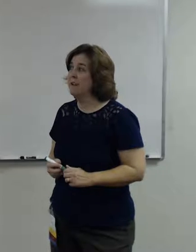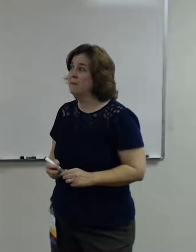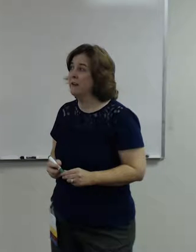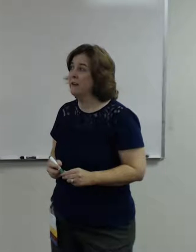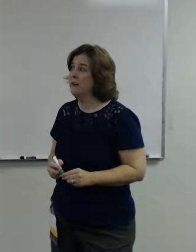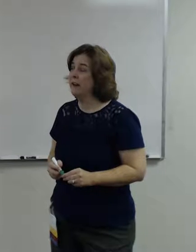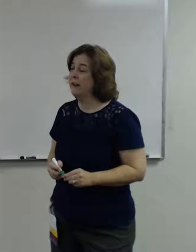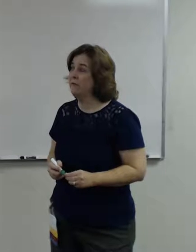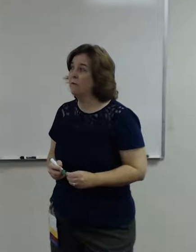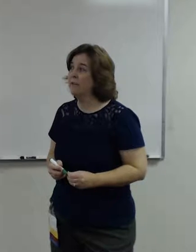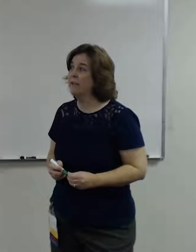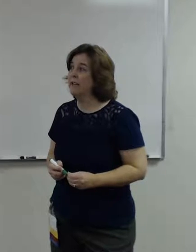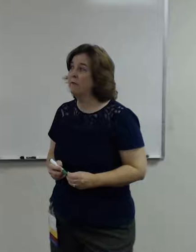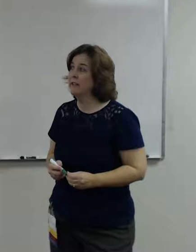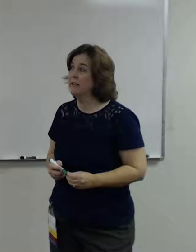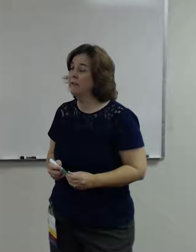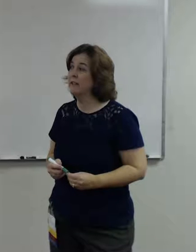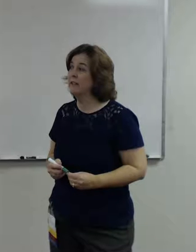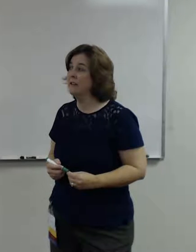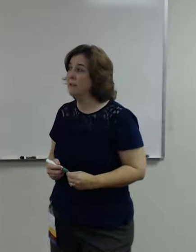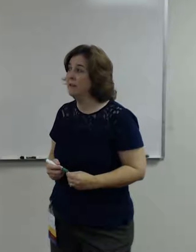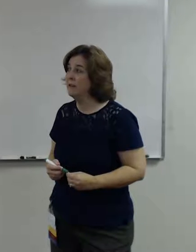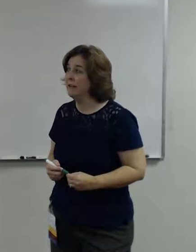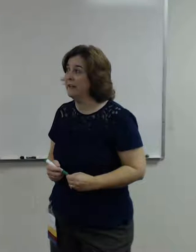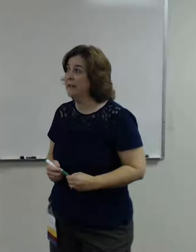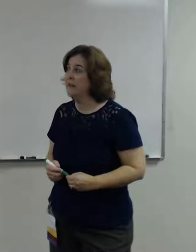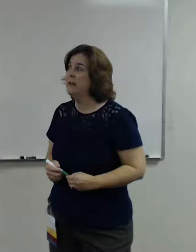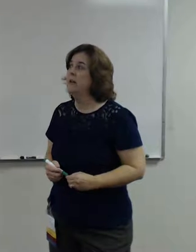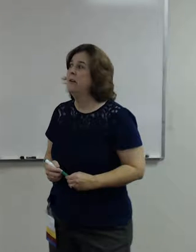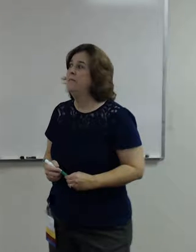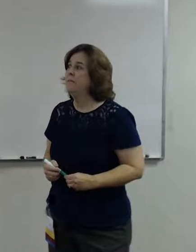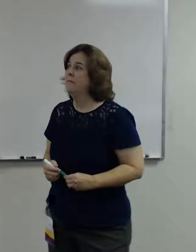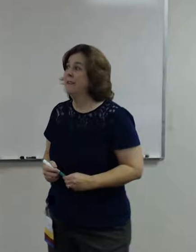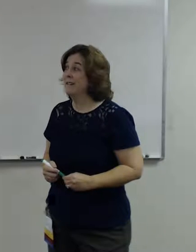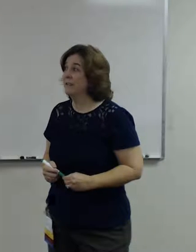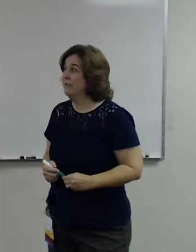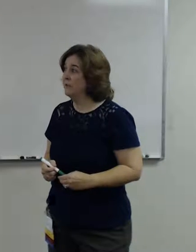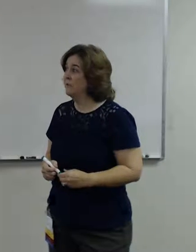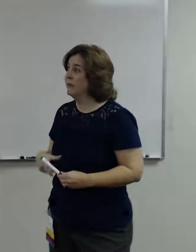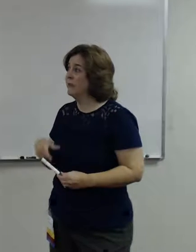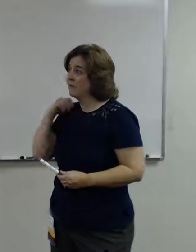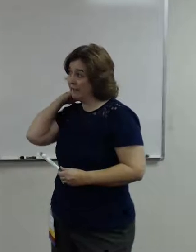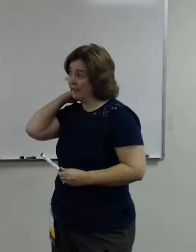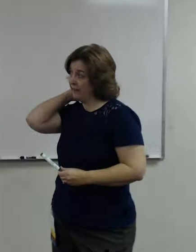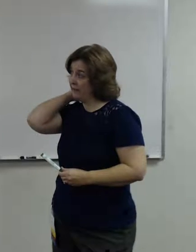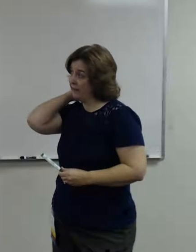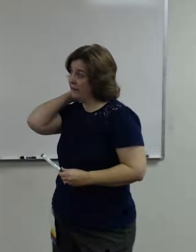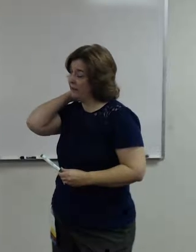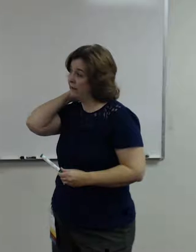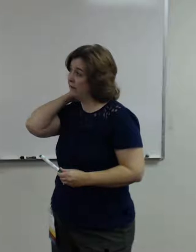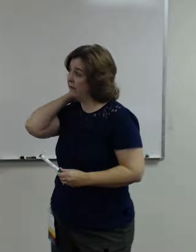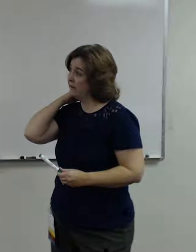to be very careful with the deaf leaders in the community, because even just recently,